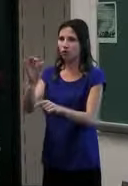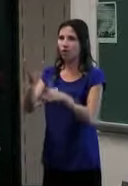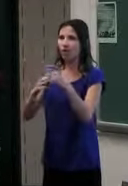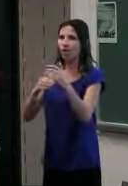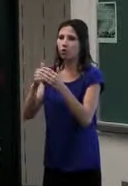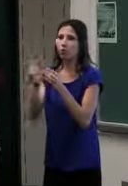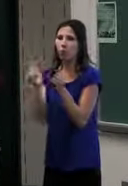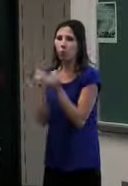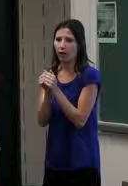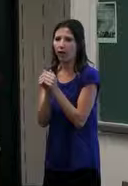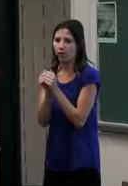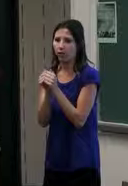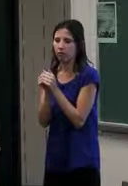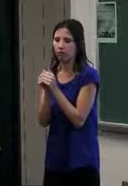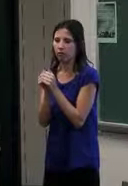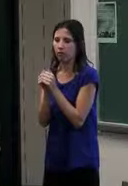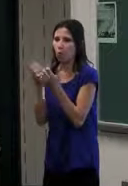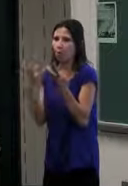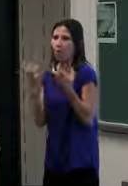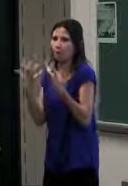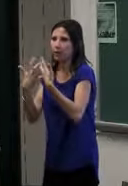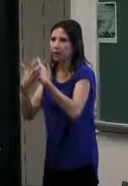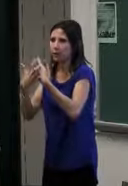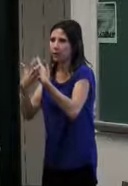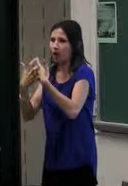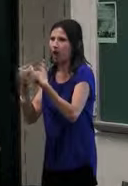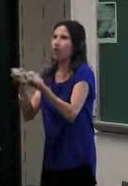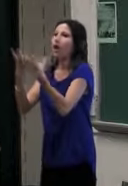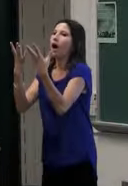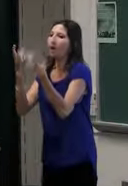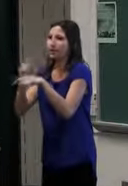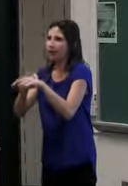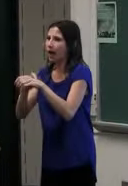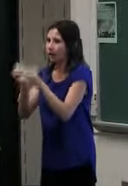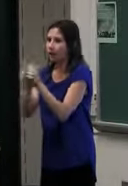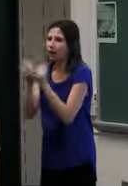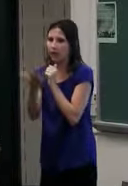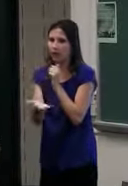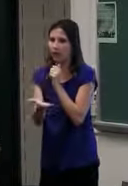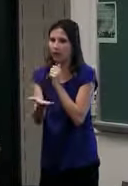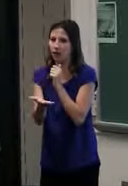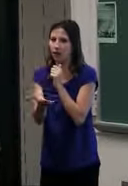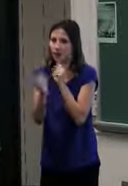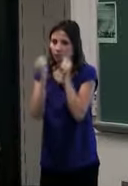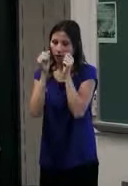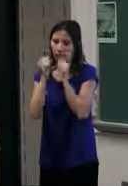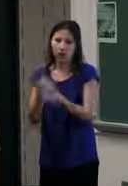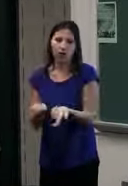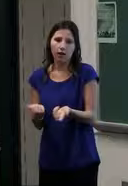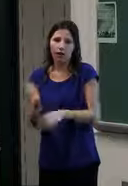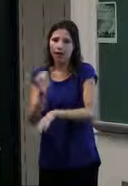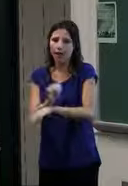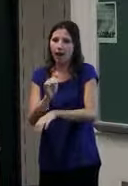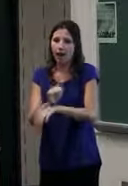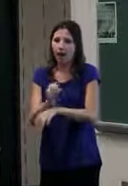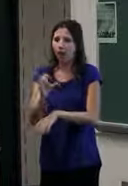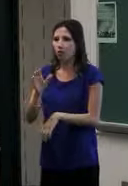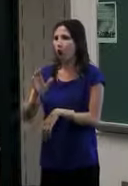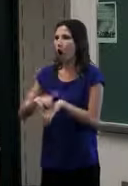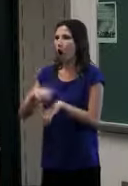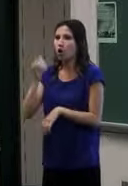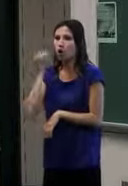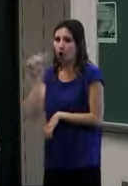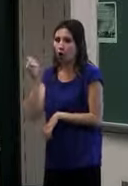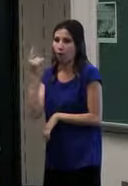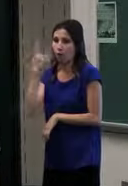with. You will be spending a lot of time with them. I spend every waking moment with John, even at night. Like I did on-call stuff, so I was